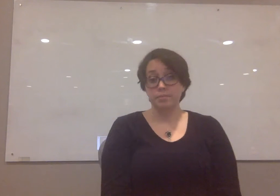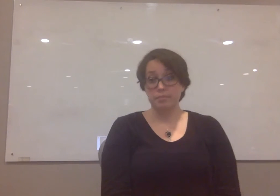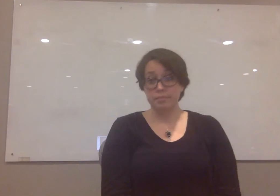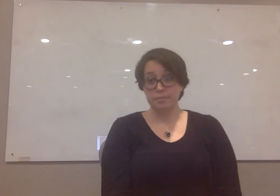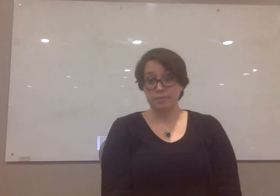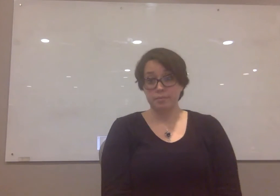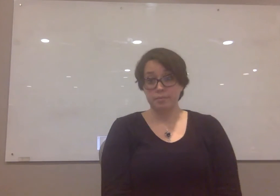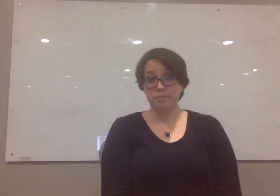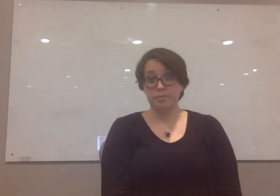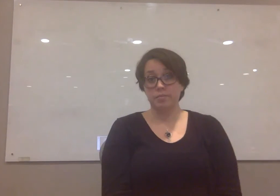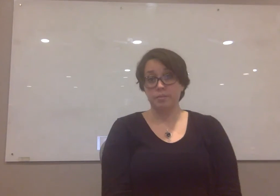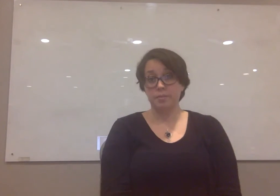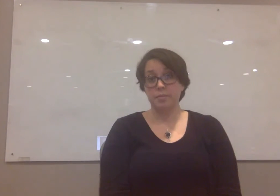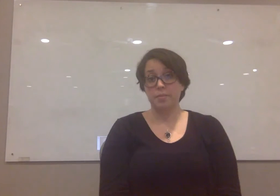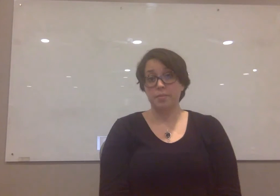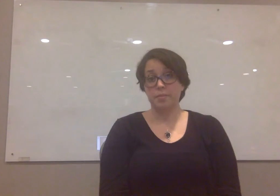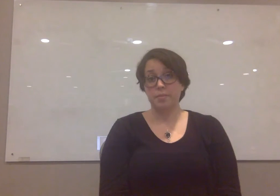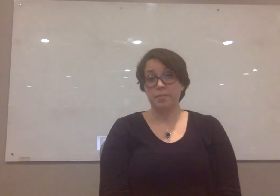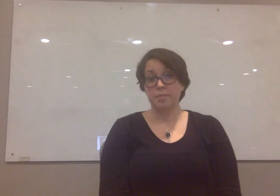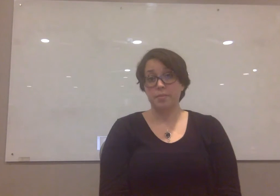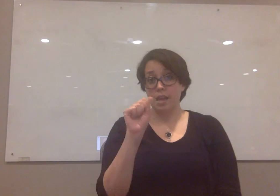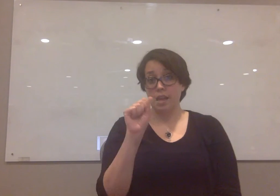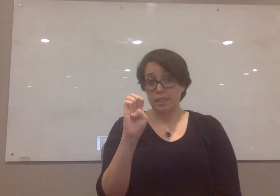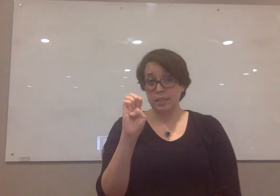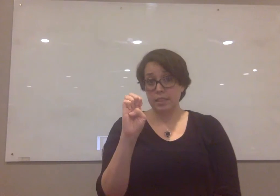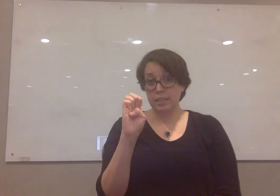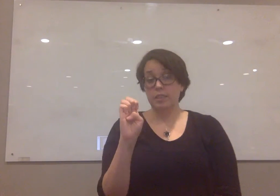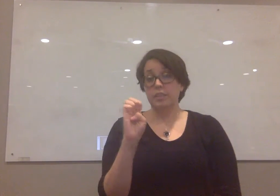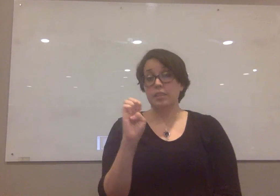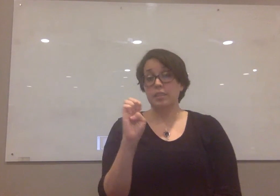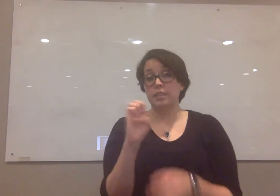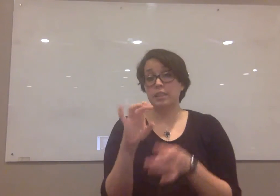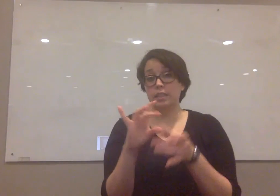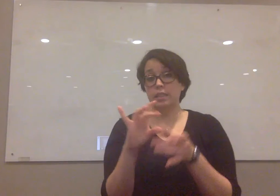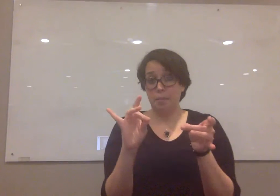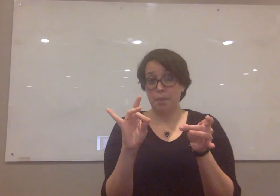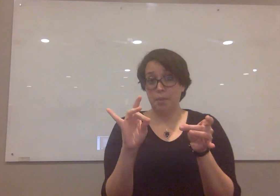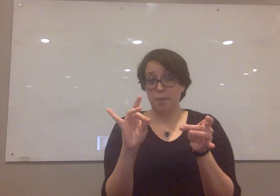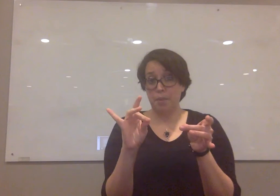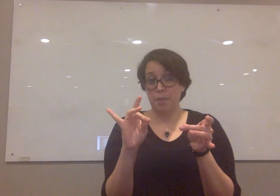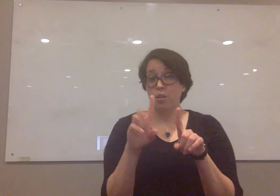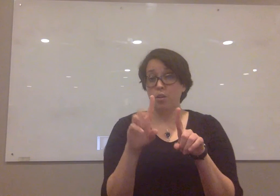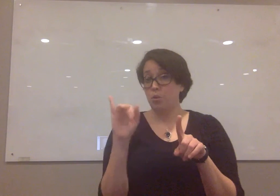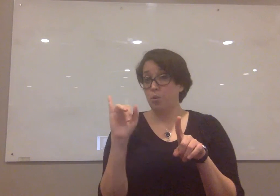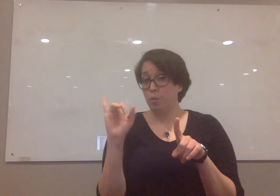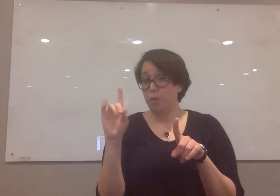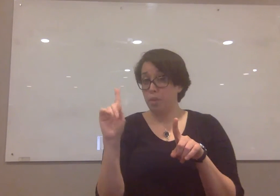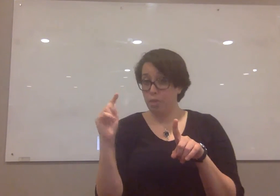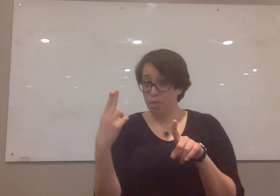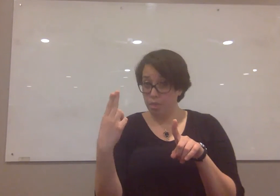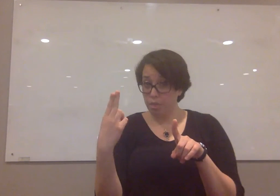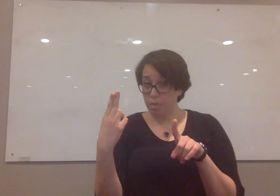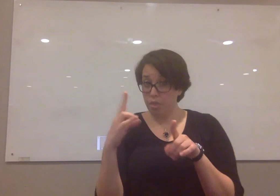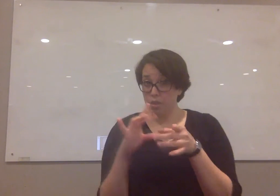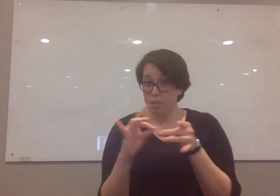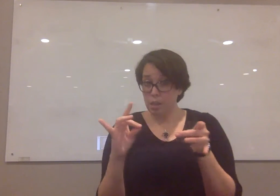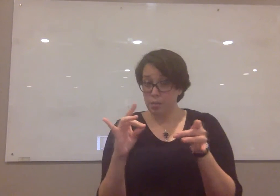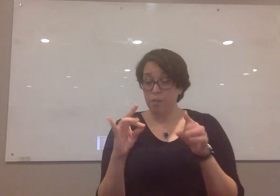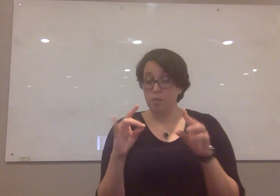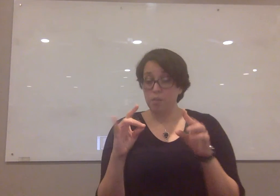So it's like a case statement, but it's a with statement. It's not a case statement because the arrows go the other way. So it uses the for